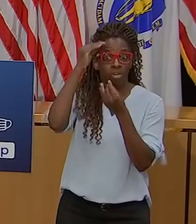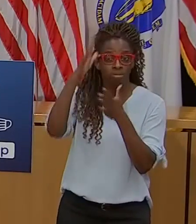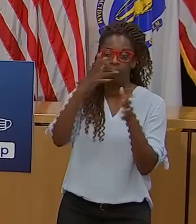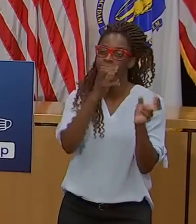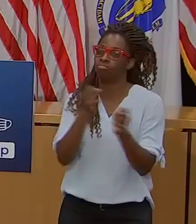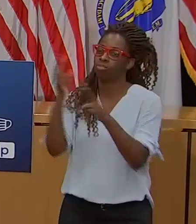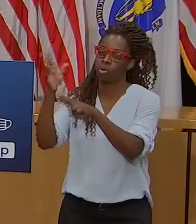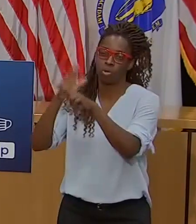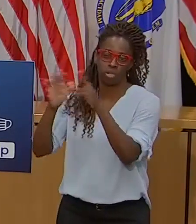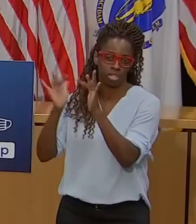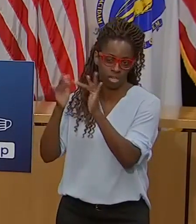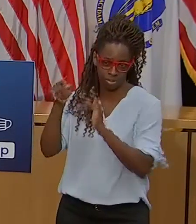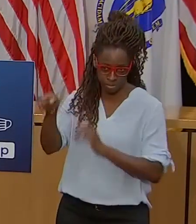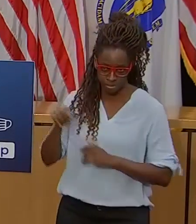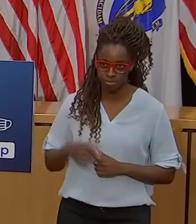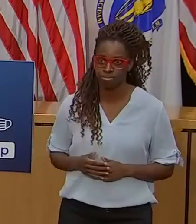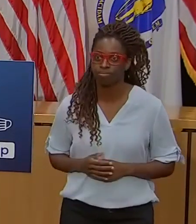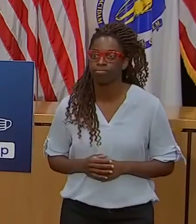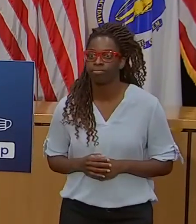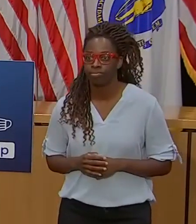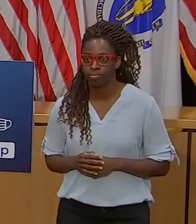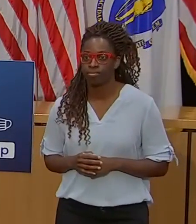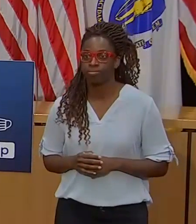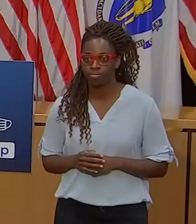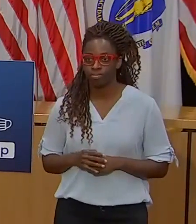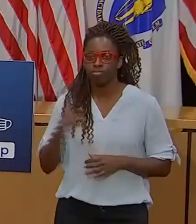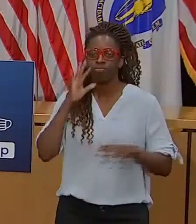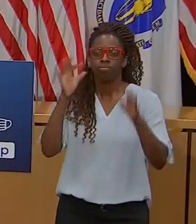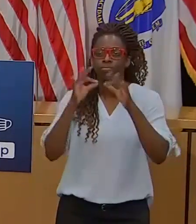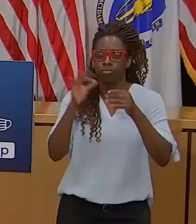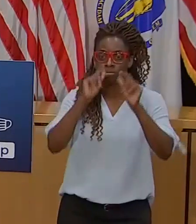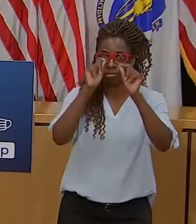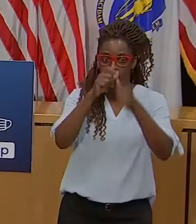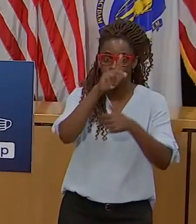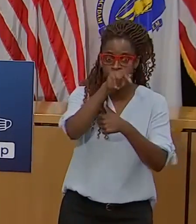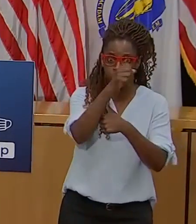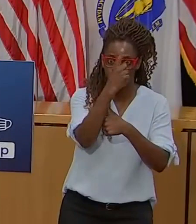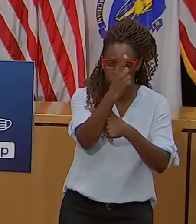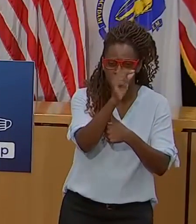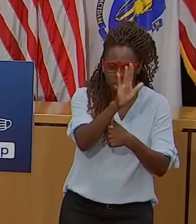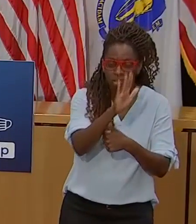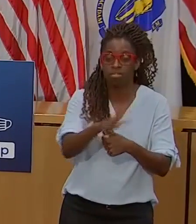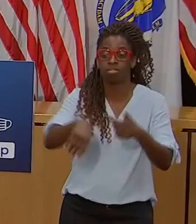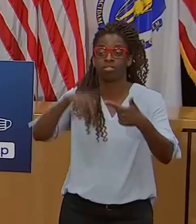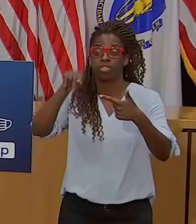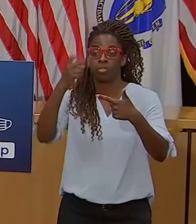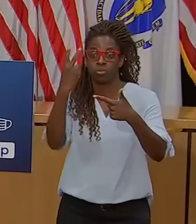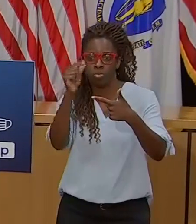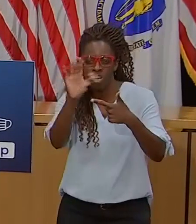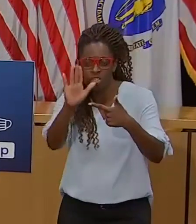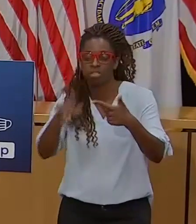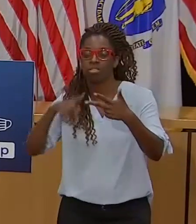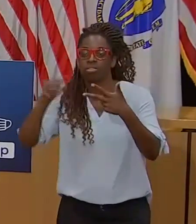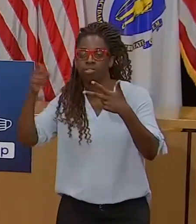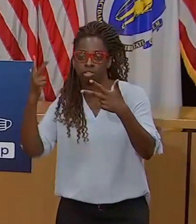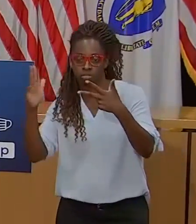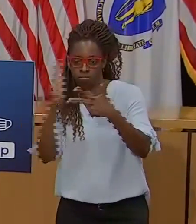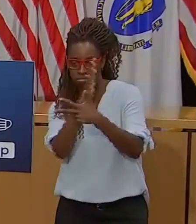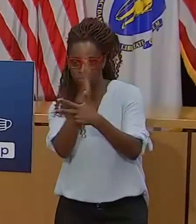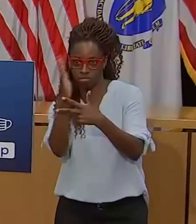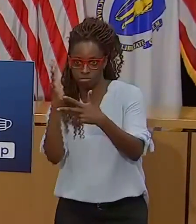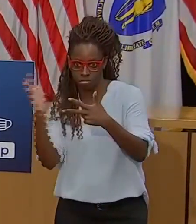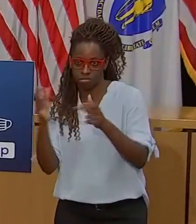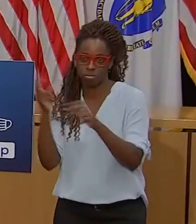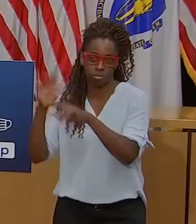who qualifies in each phase. If you have additional questions on which phase you qualify for, please contact your